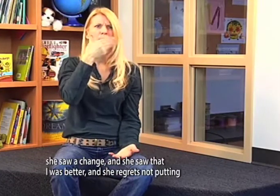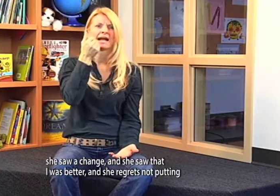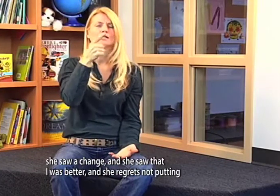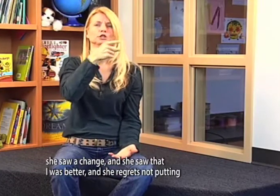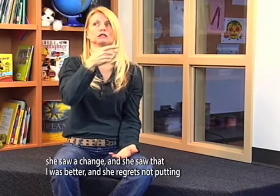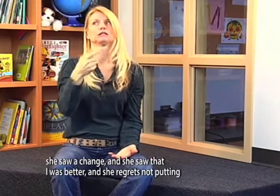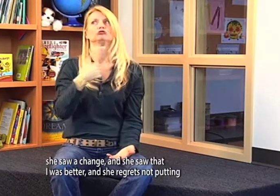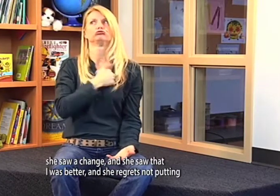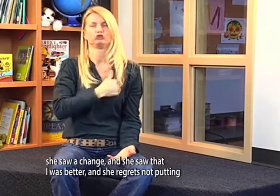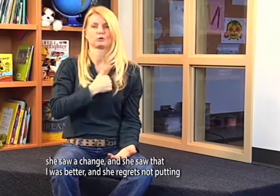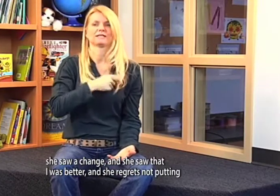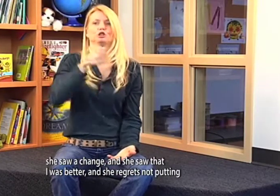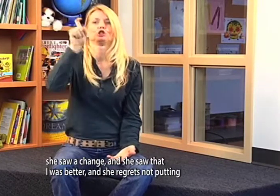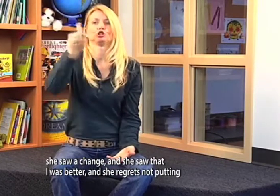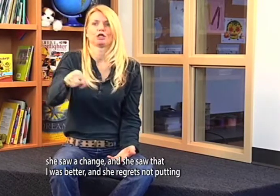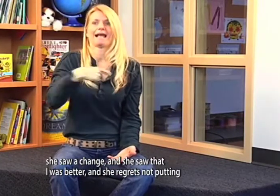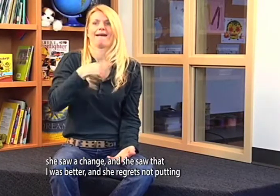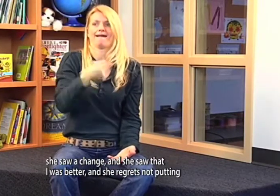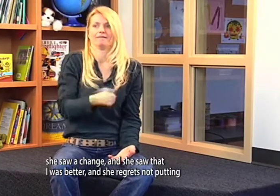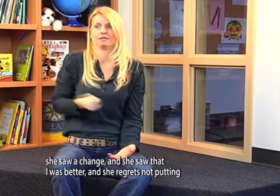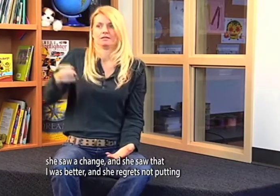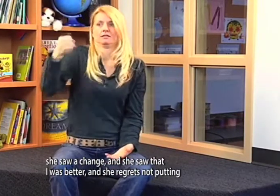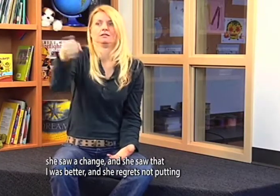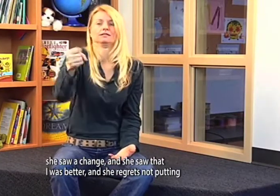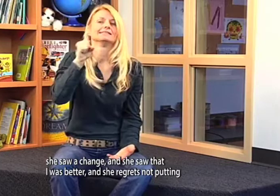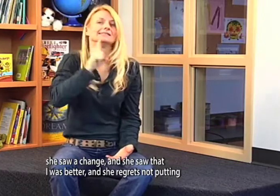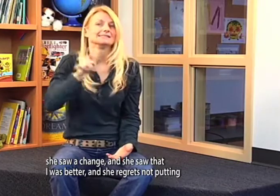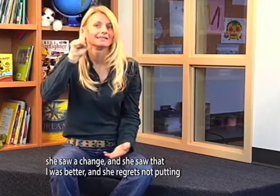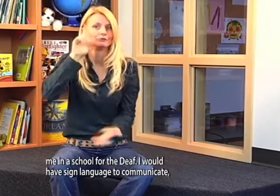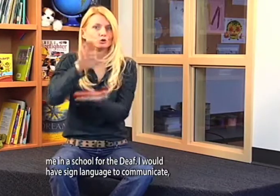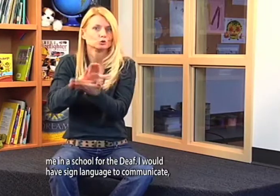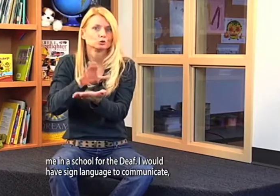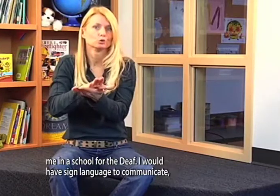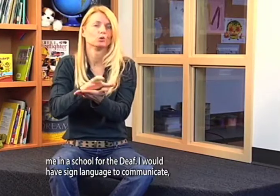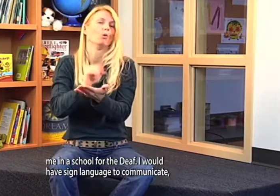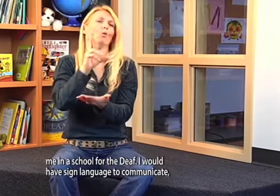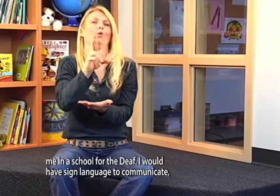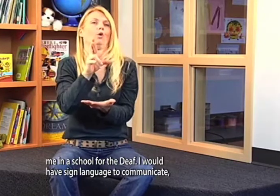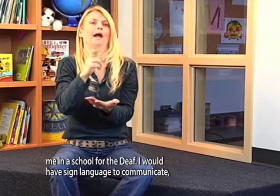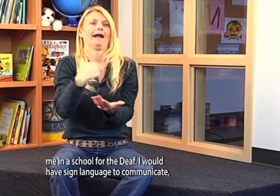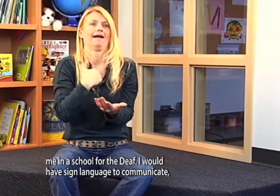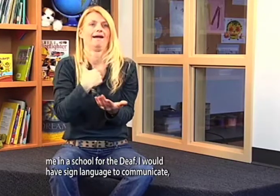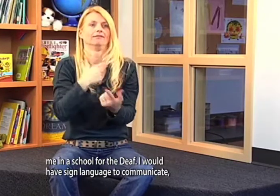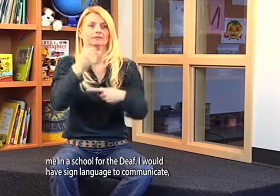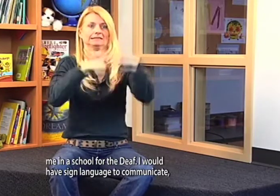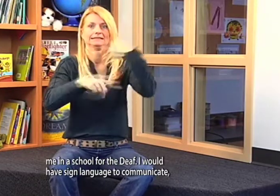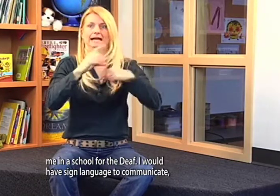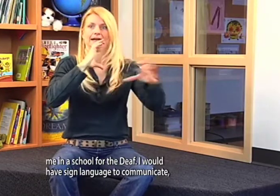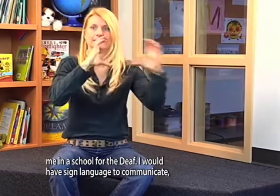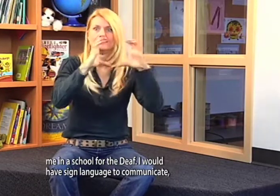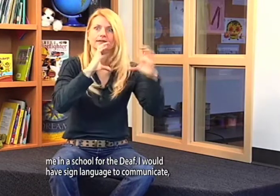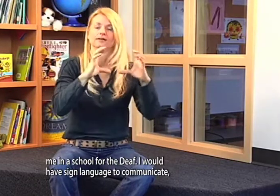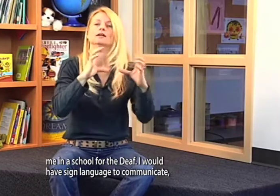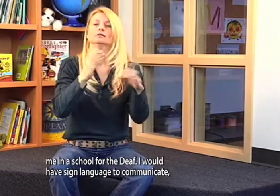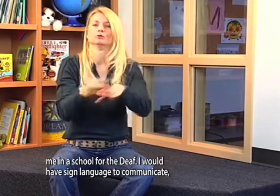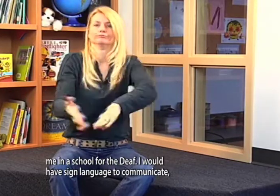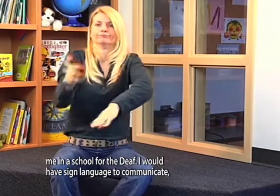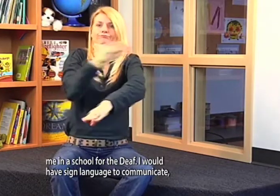She saw a change. She saw that I was better, and she regrets not putting me in a school for the deaf. I would have sign language to communicate,